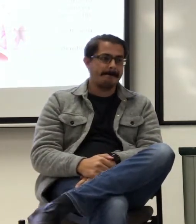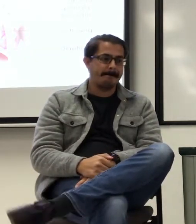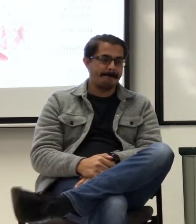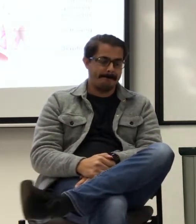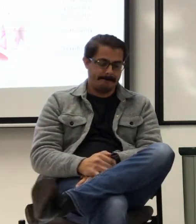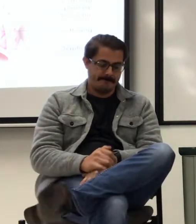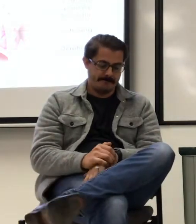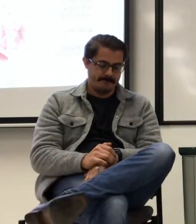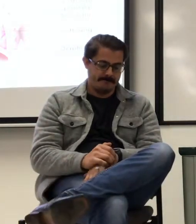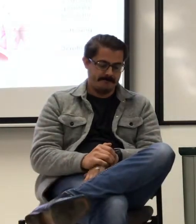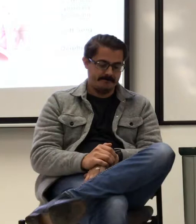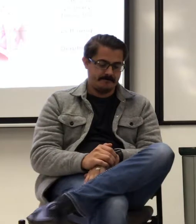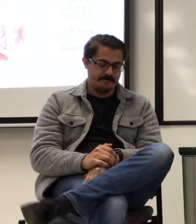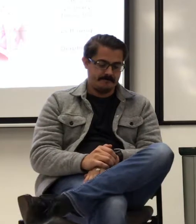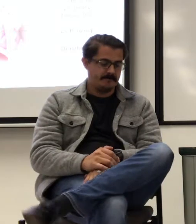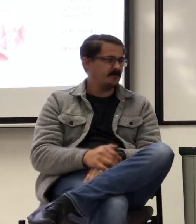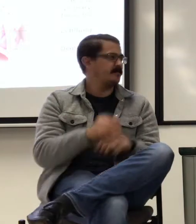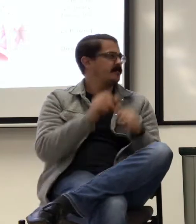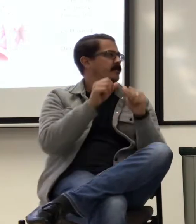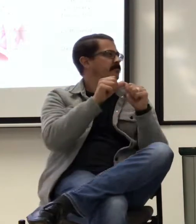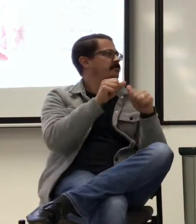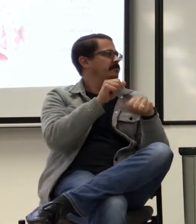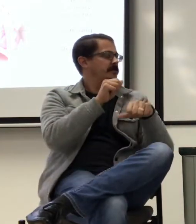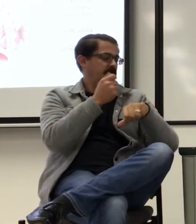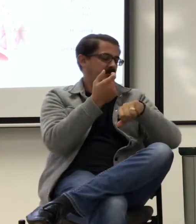Just breathing.